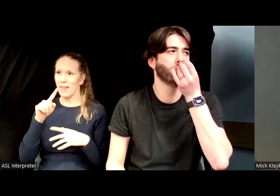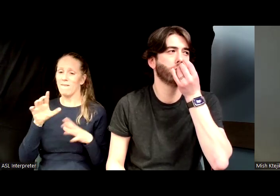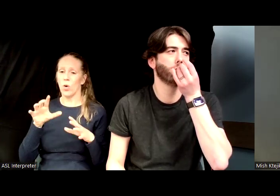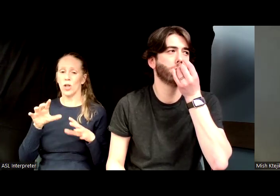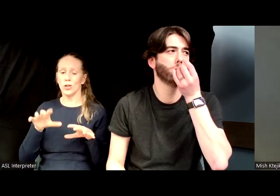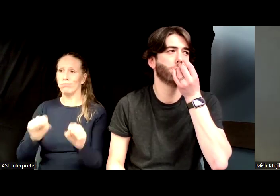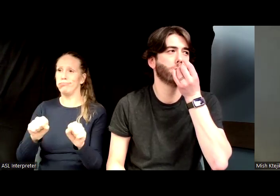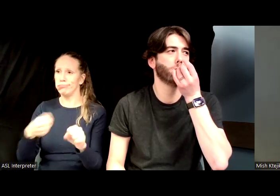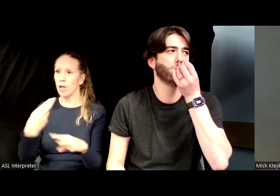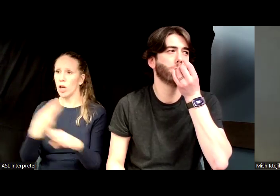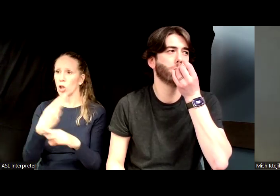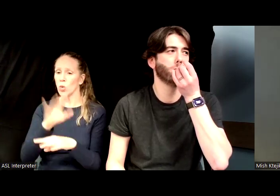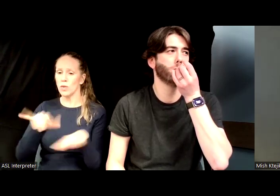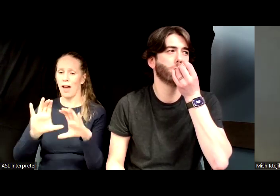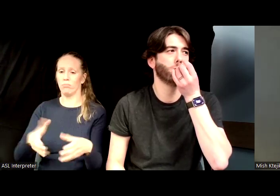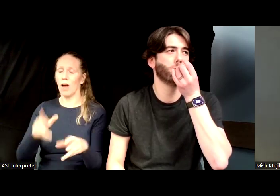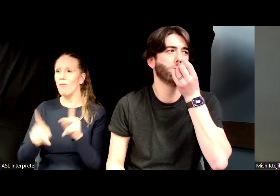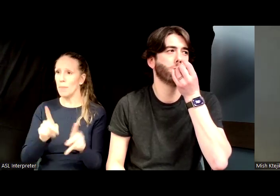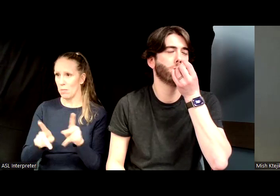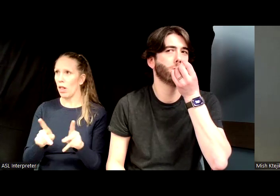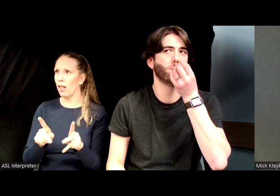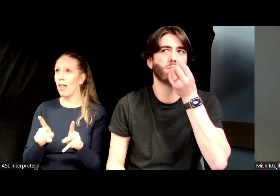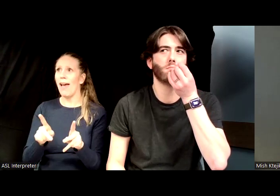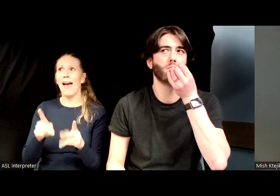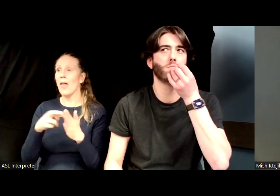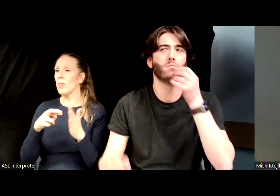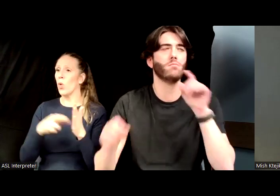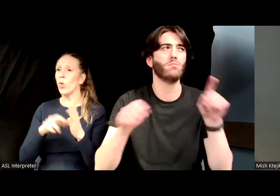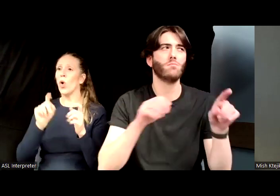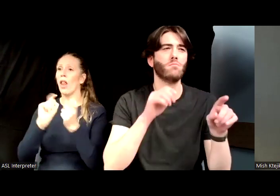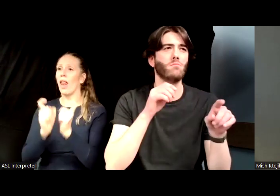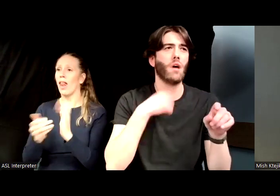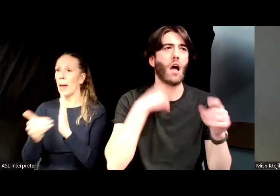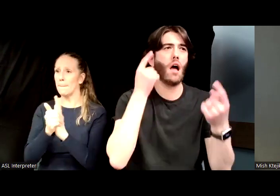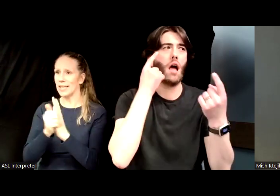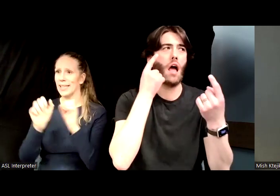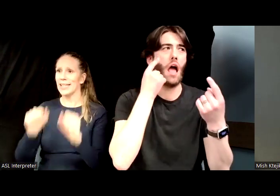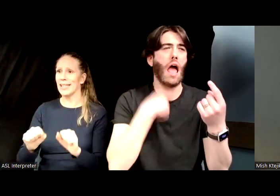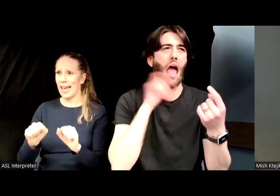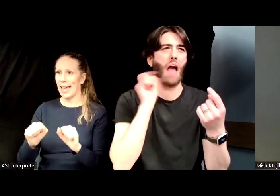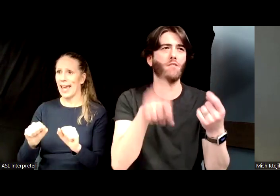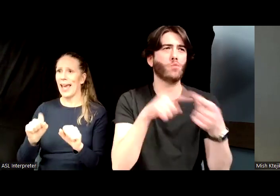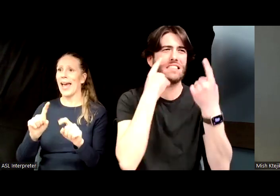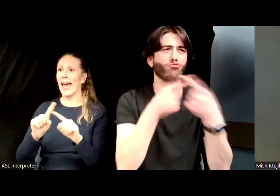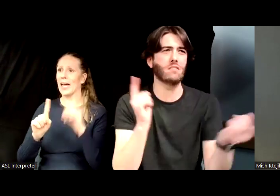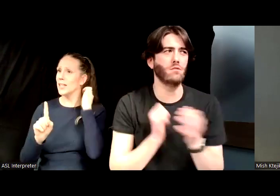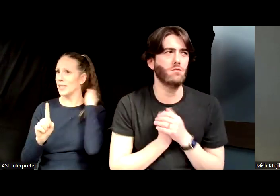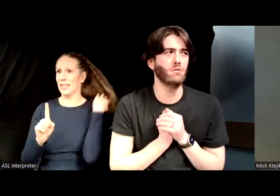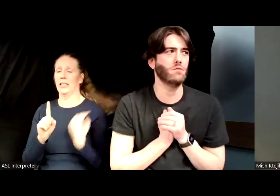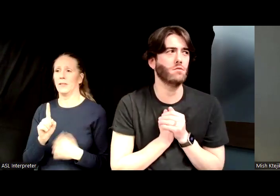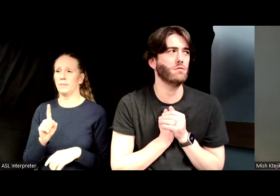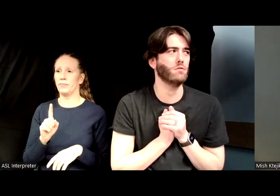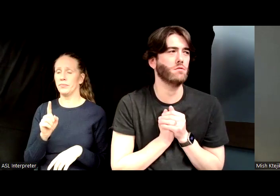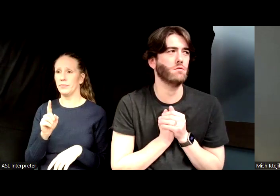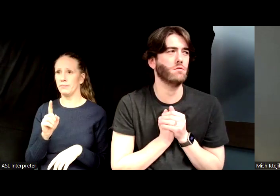of people. And then the rule could be amended once their graduated program is over.